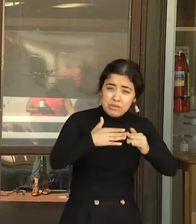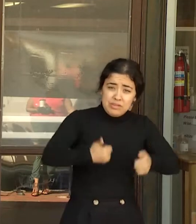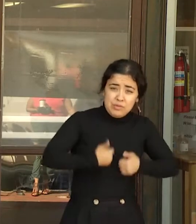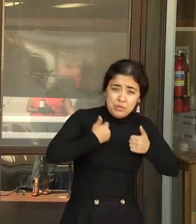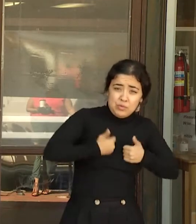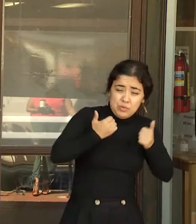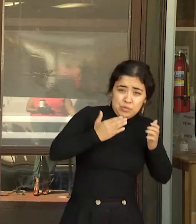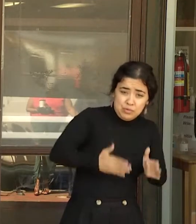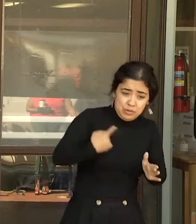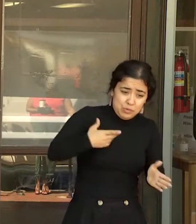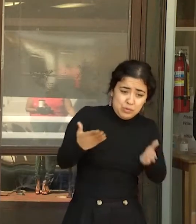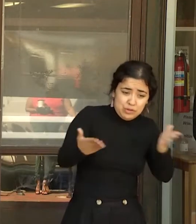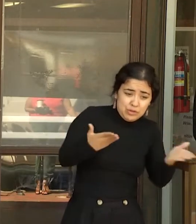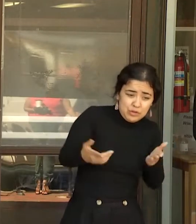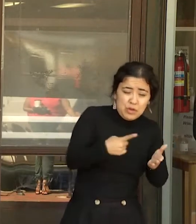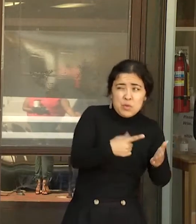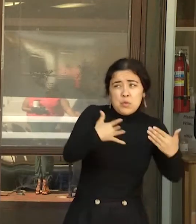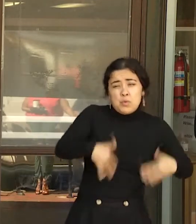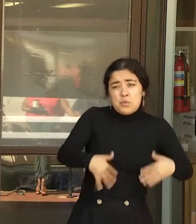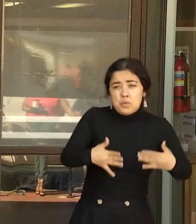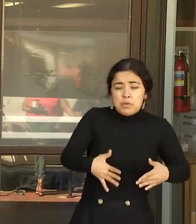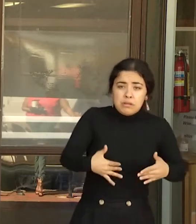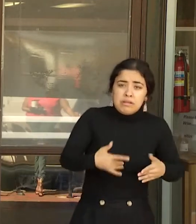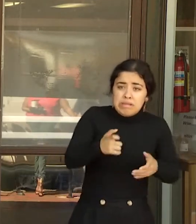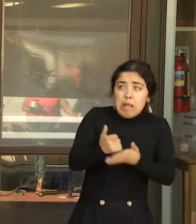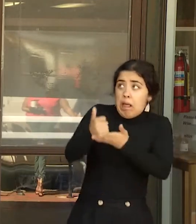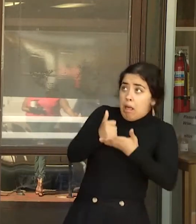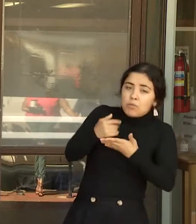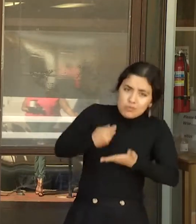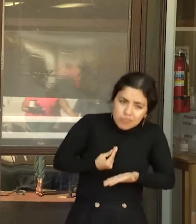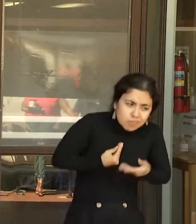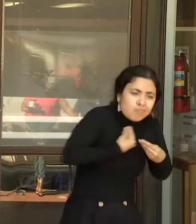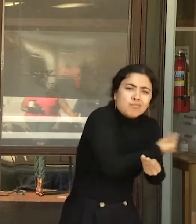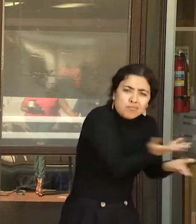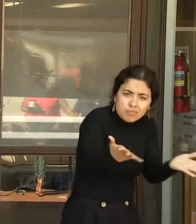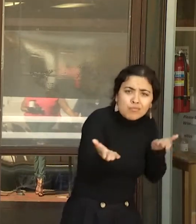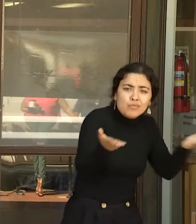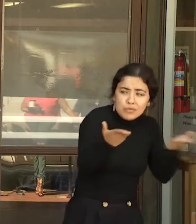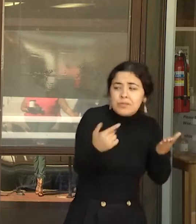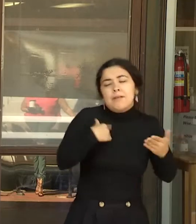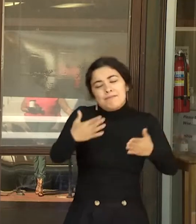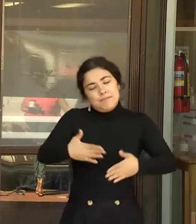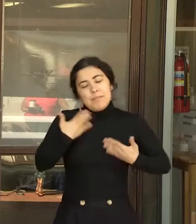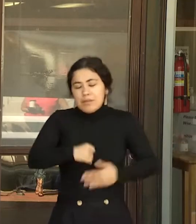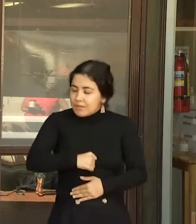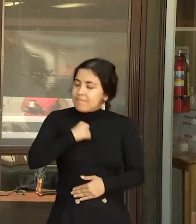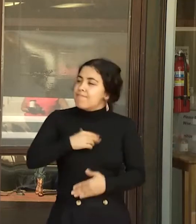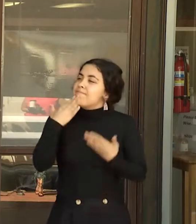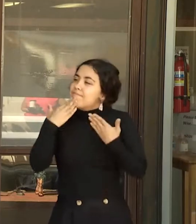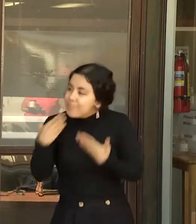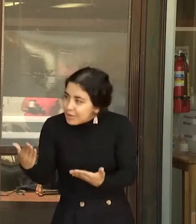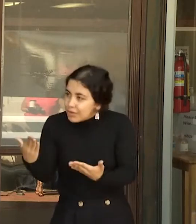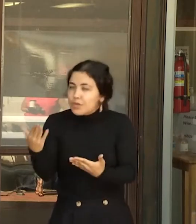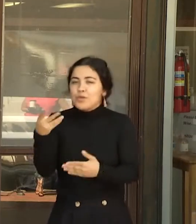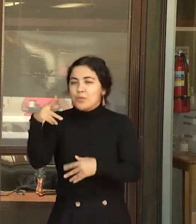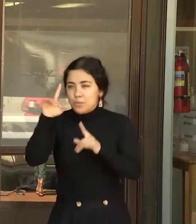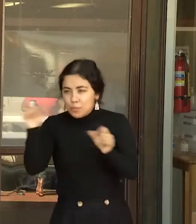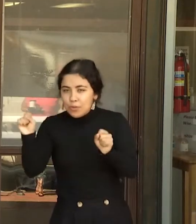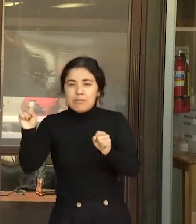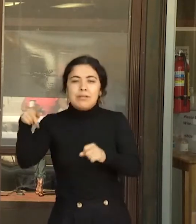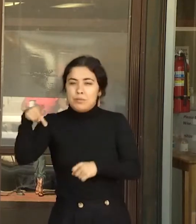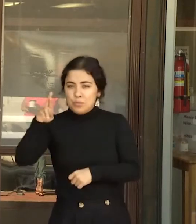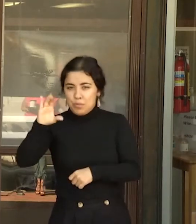that we serve. And again, I am very happy and proud, so thank you, President. Thank you, Commissioner